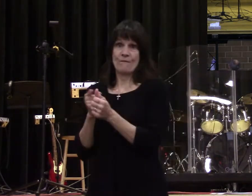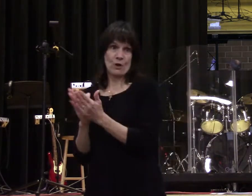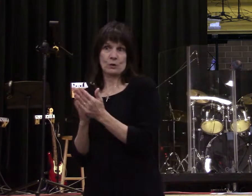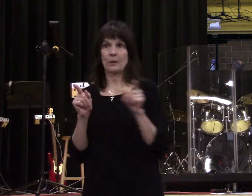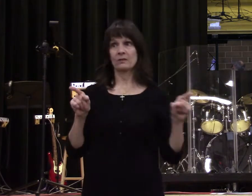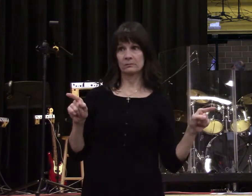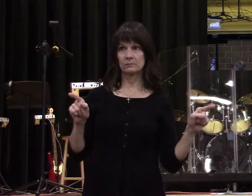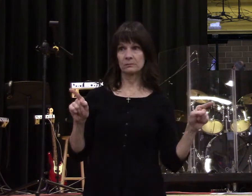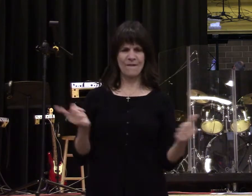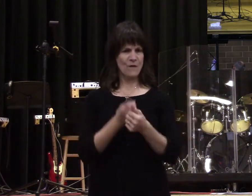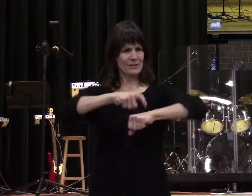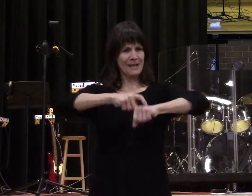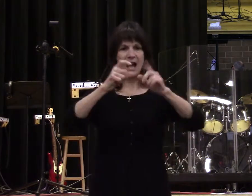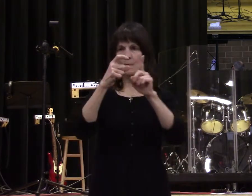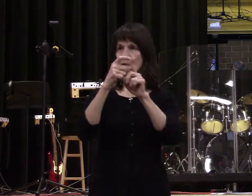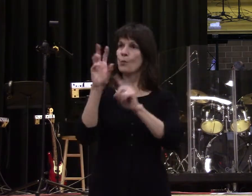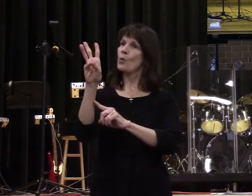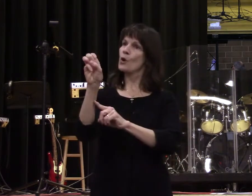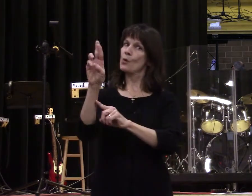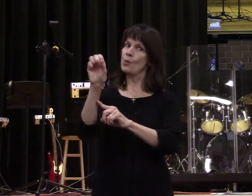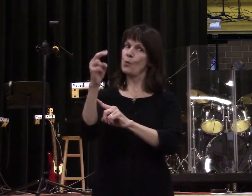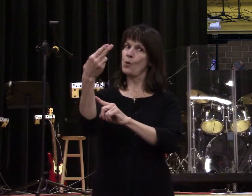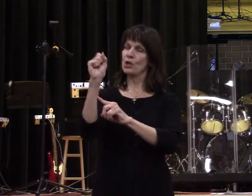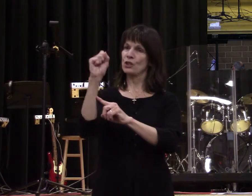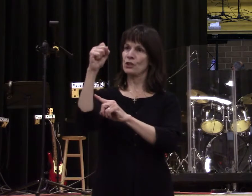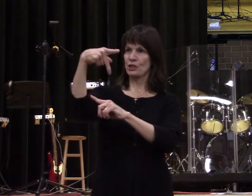the first time worship is mentioned?